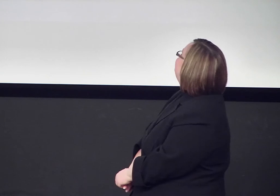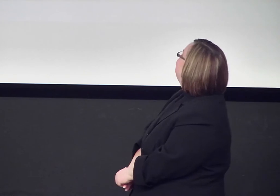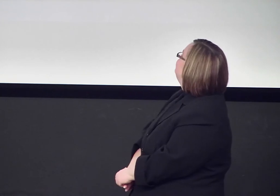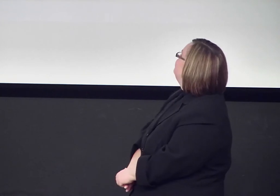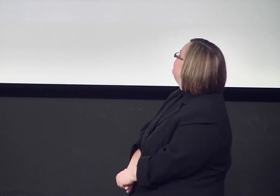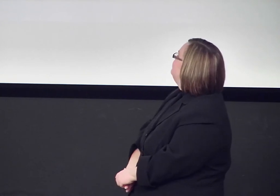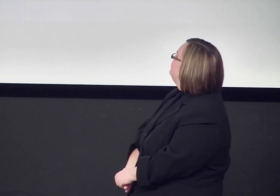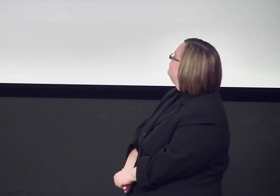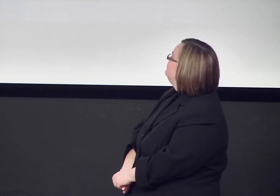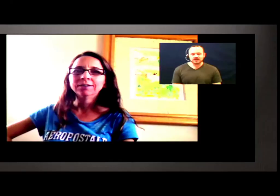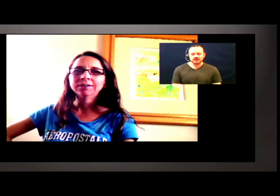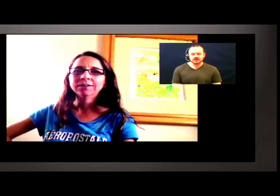of that now.